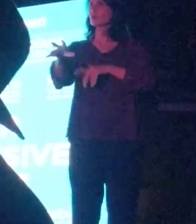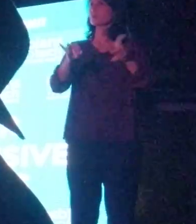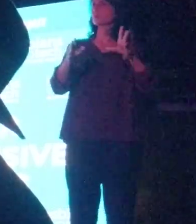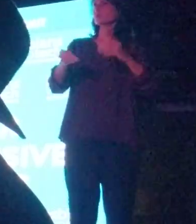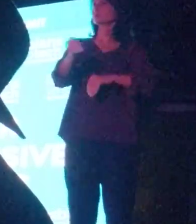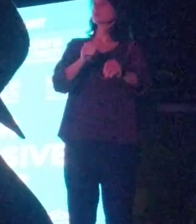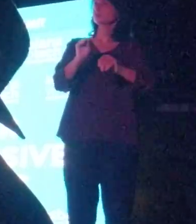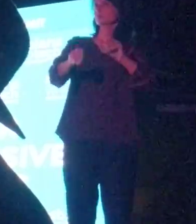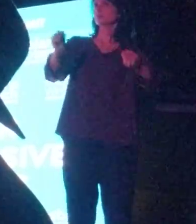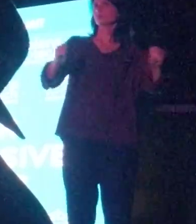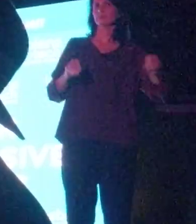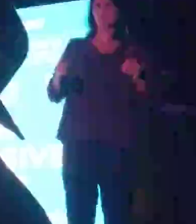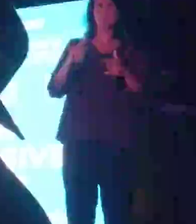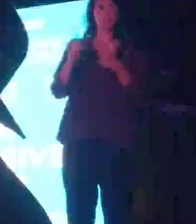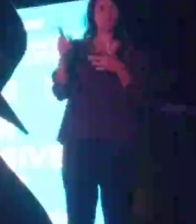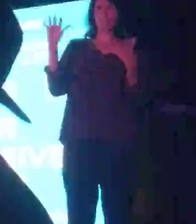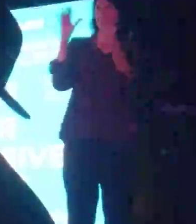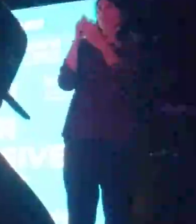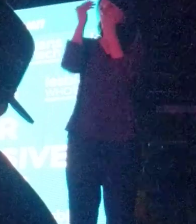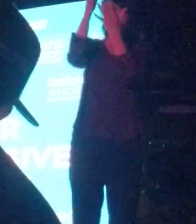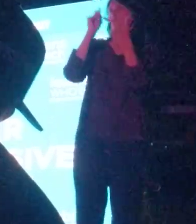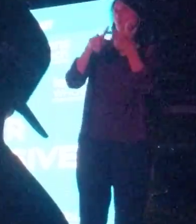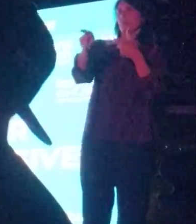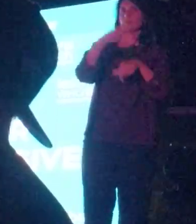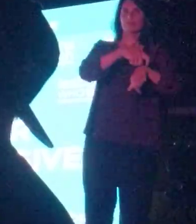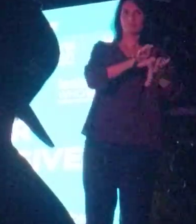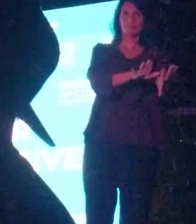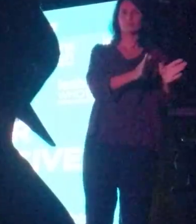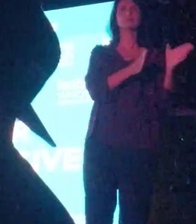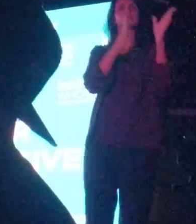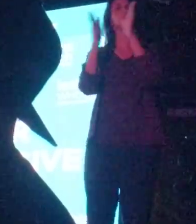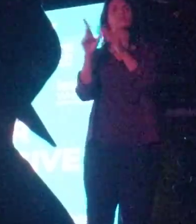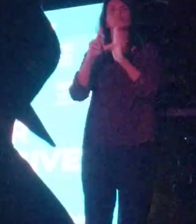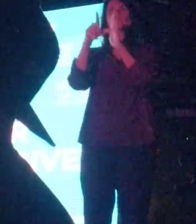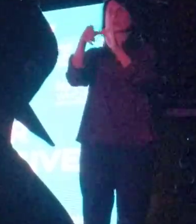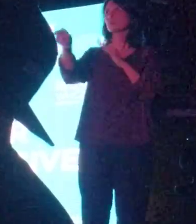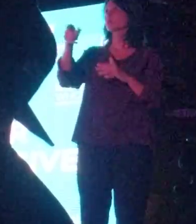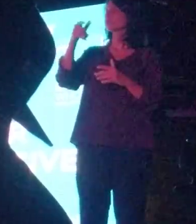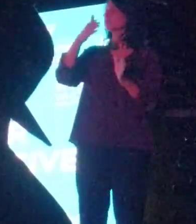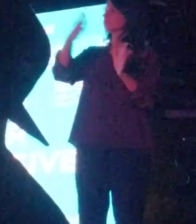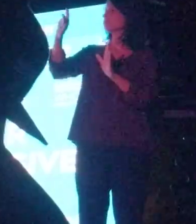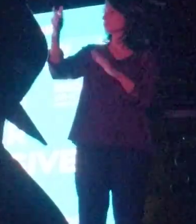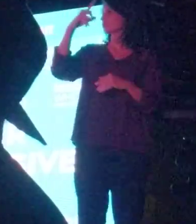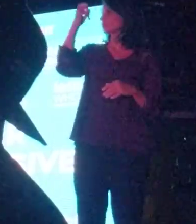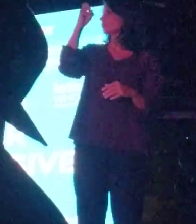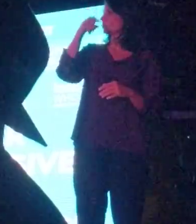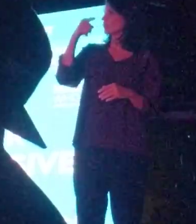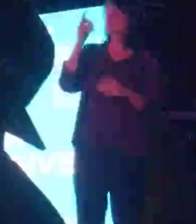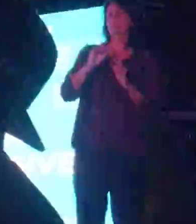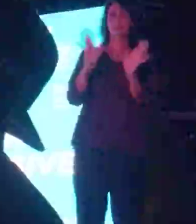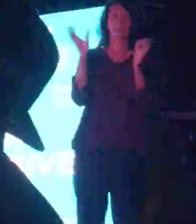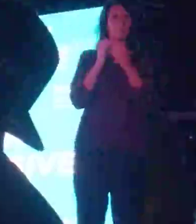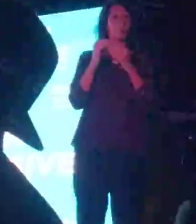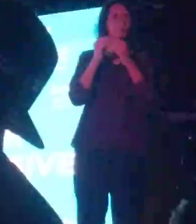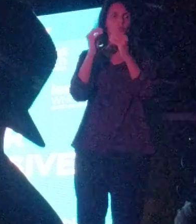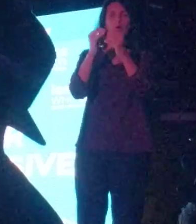everything that we knew up until then. And in the late summer, it was clear more was going on. I wasn't privy to it, but